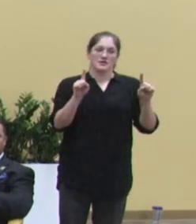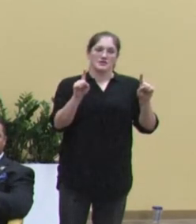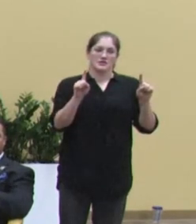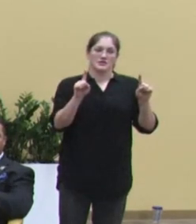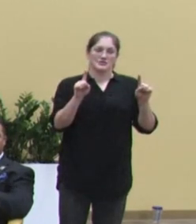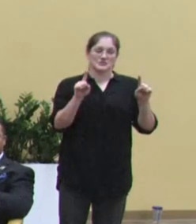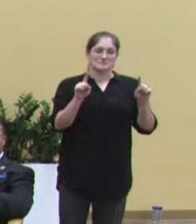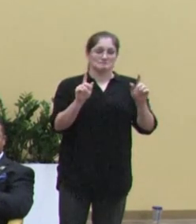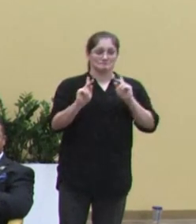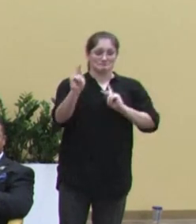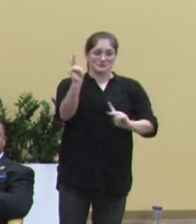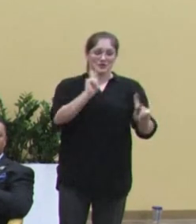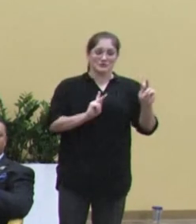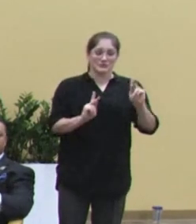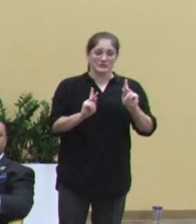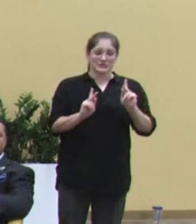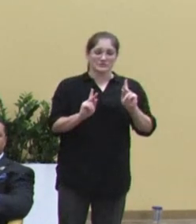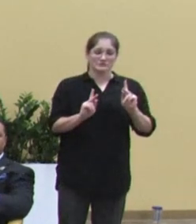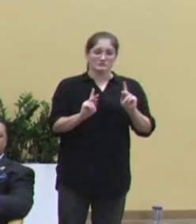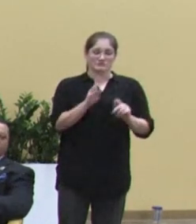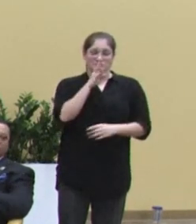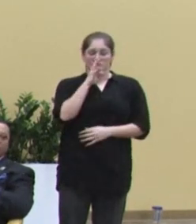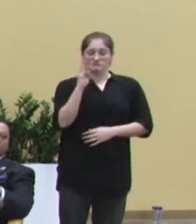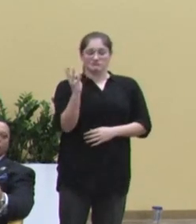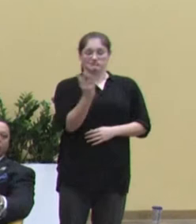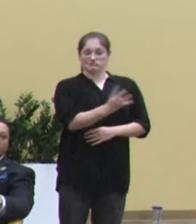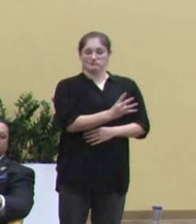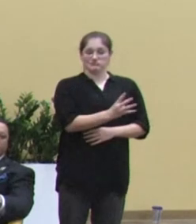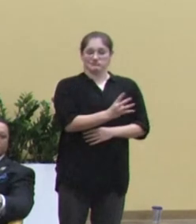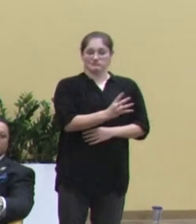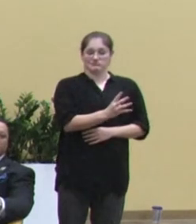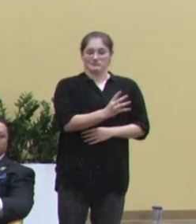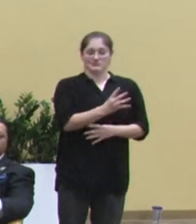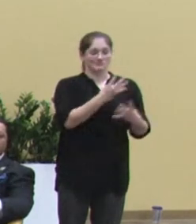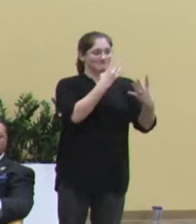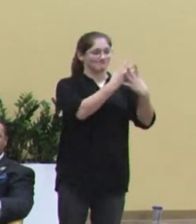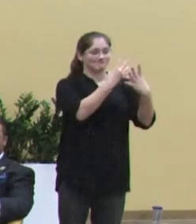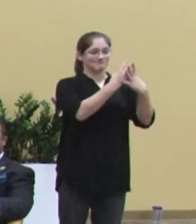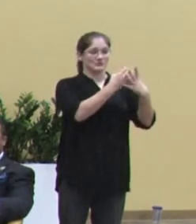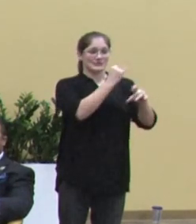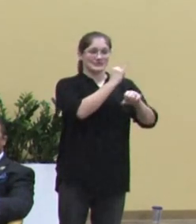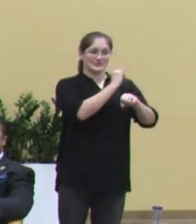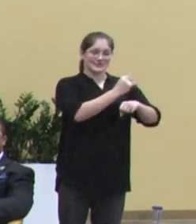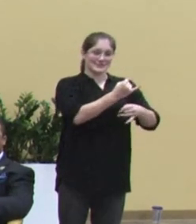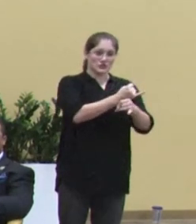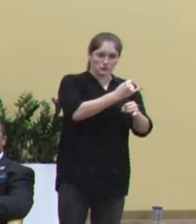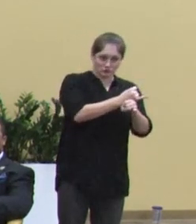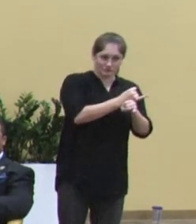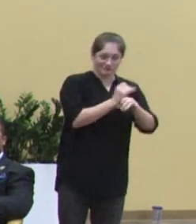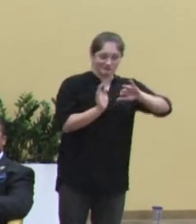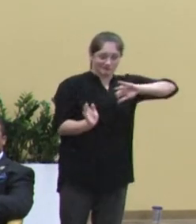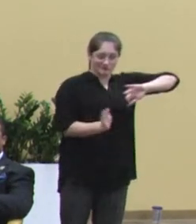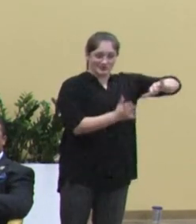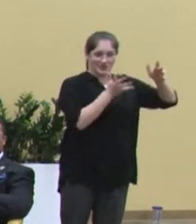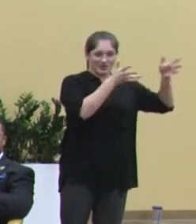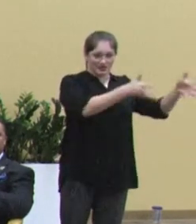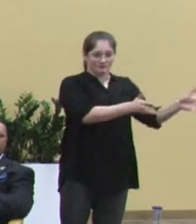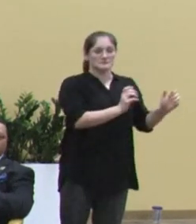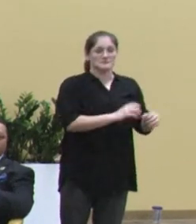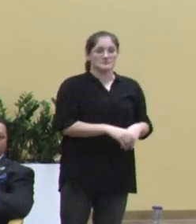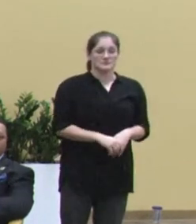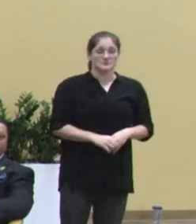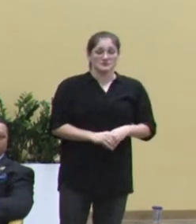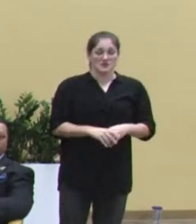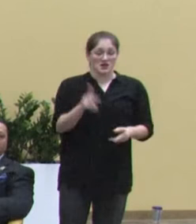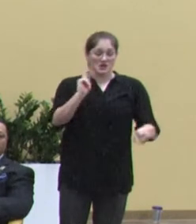that, before my time, they were just locked away in institutions. Now, these folks are saying, hey,